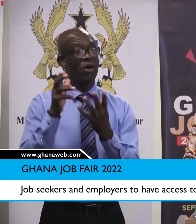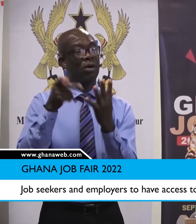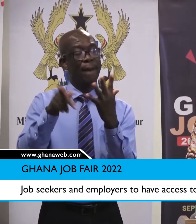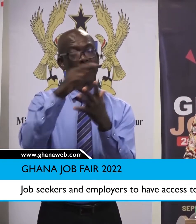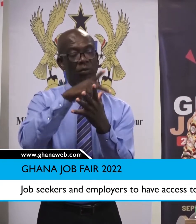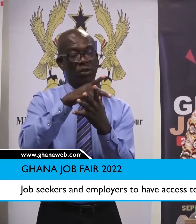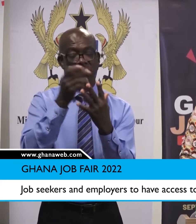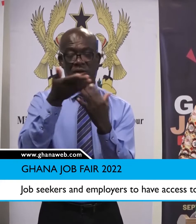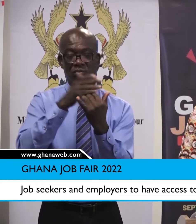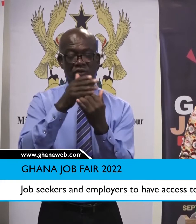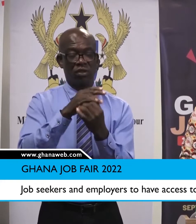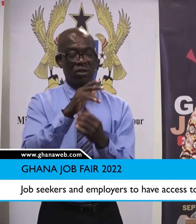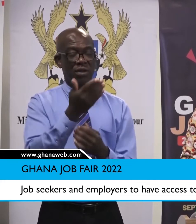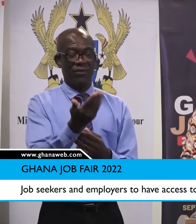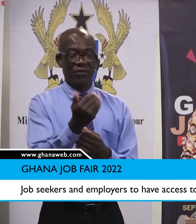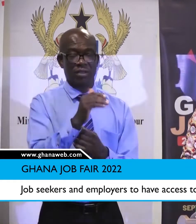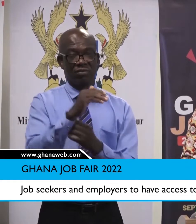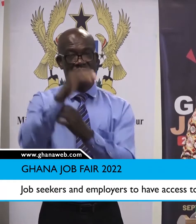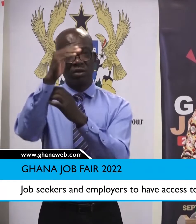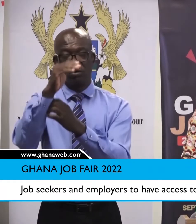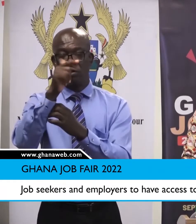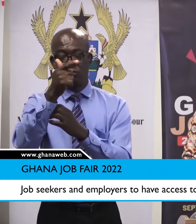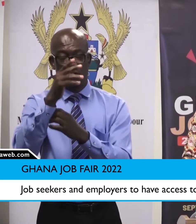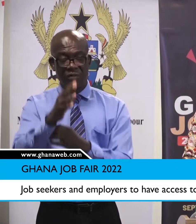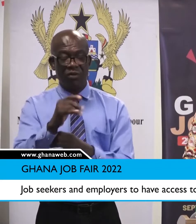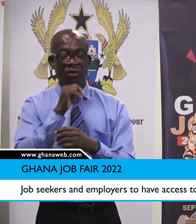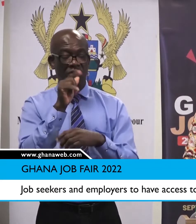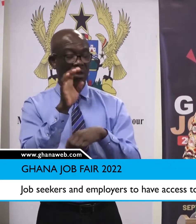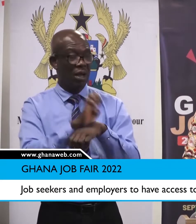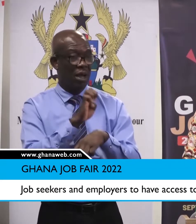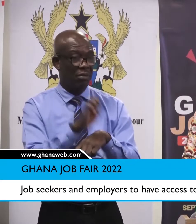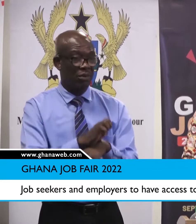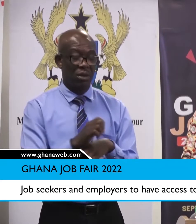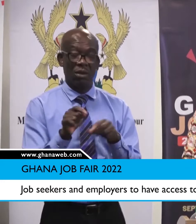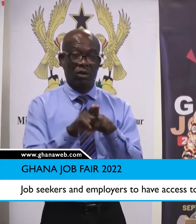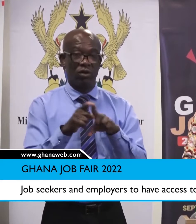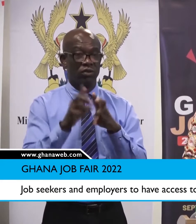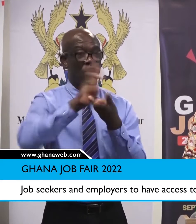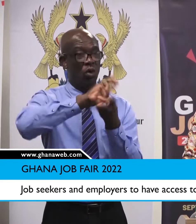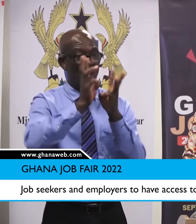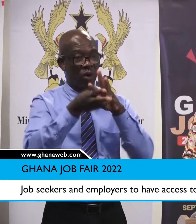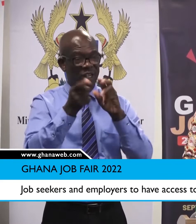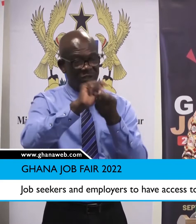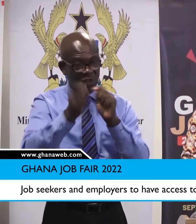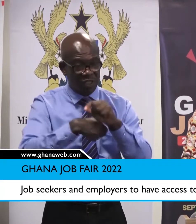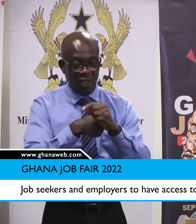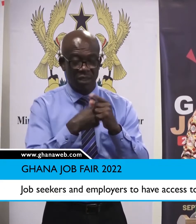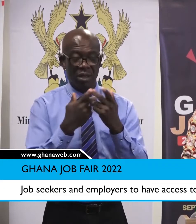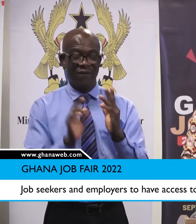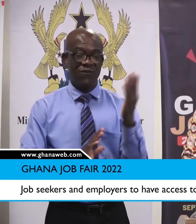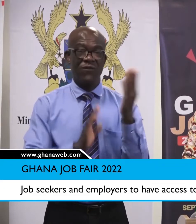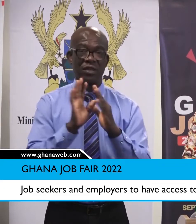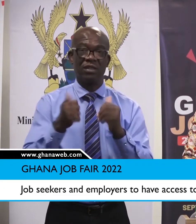were unemployed. At the same time, climate change confronts all of us with the need to adjust our way of